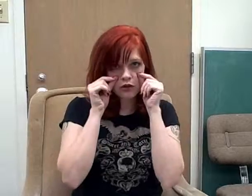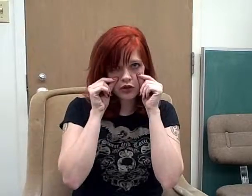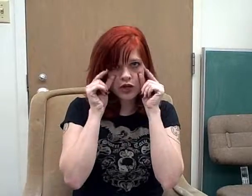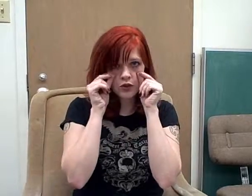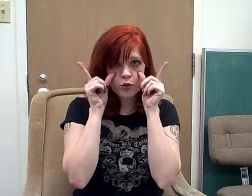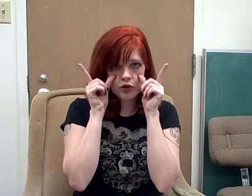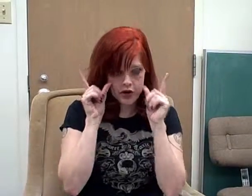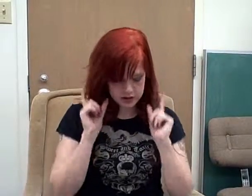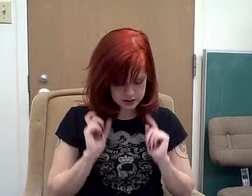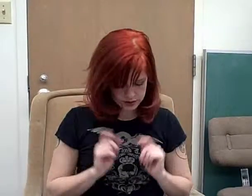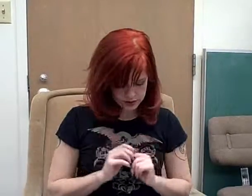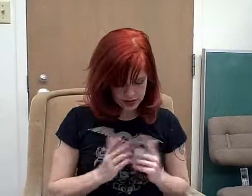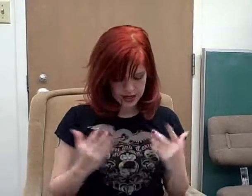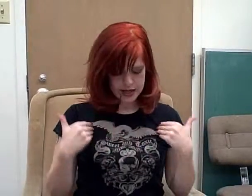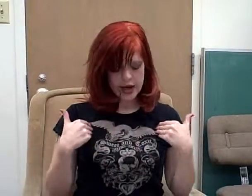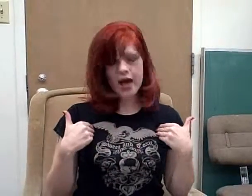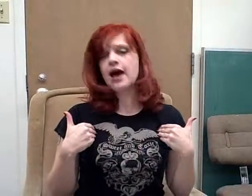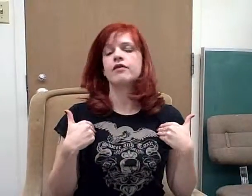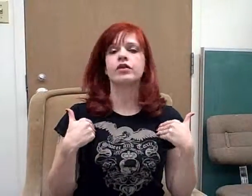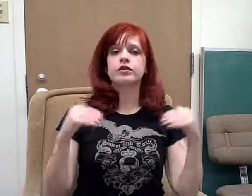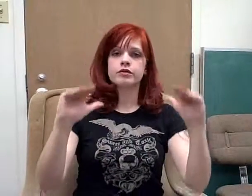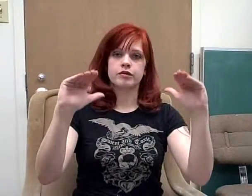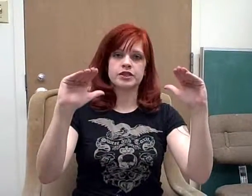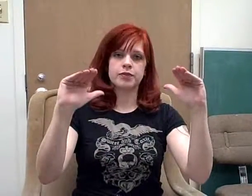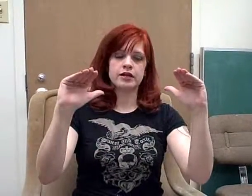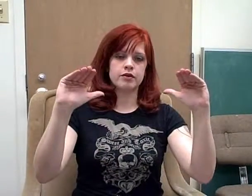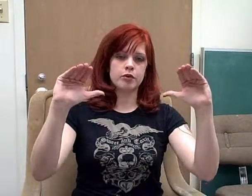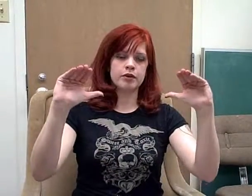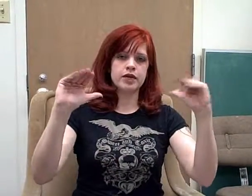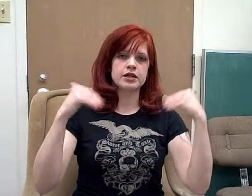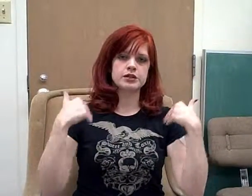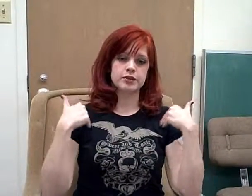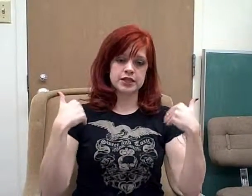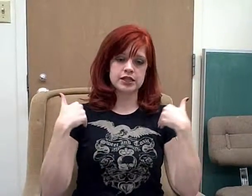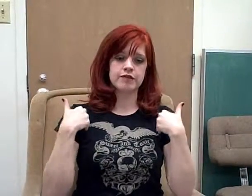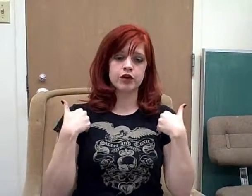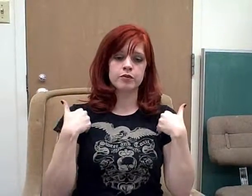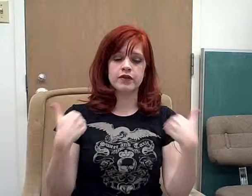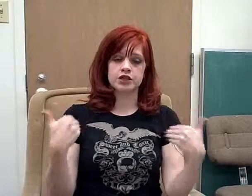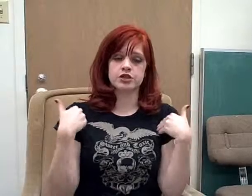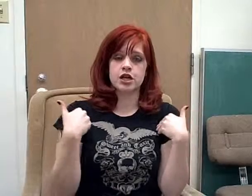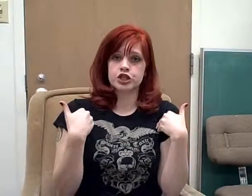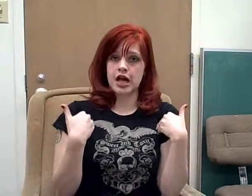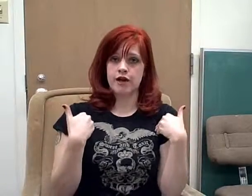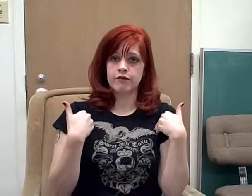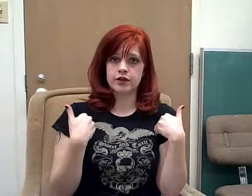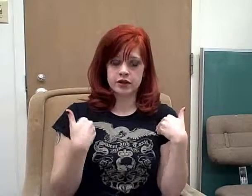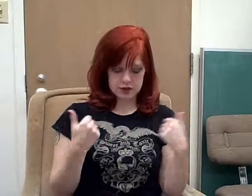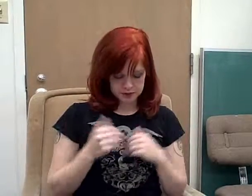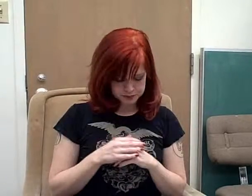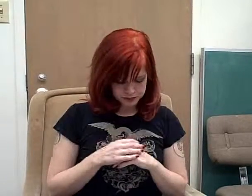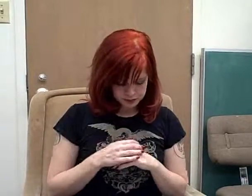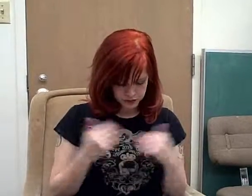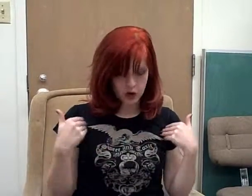your eyes, open your eyes. Have, it's bent, open B's, but they stay firm and they just touch. Have, or